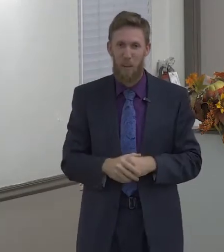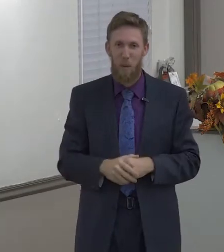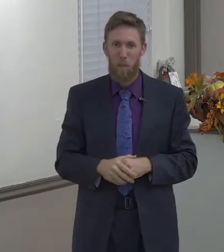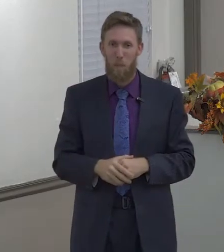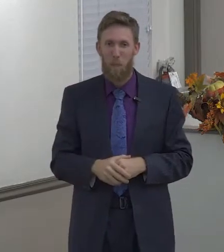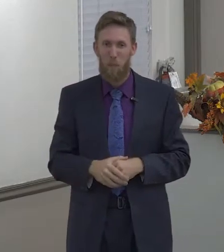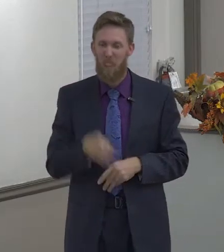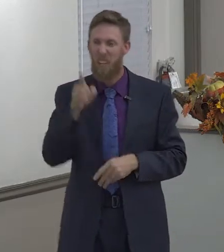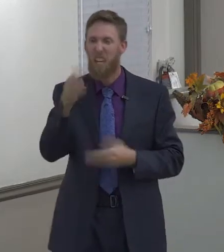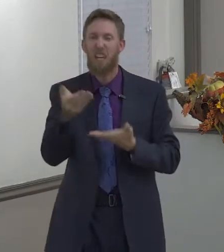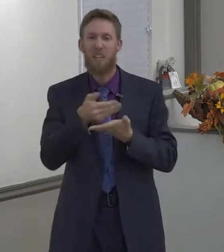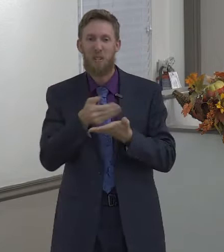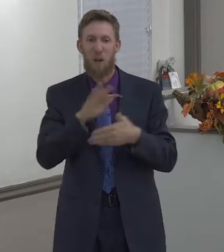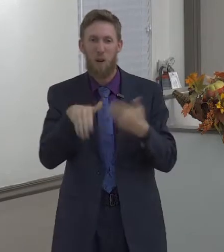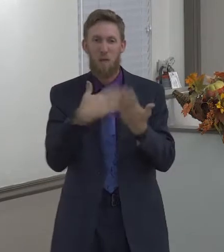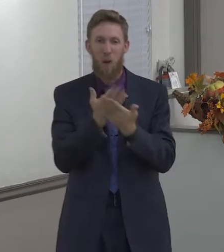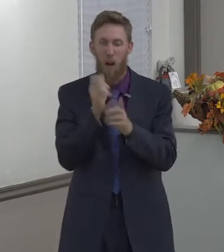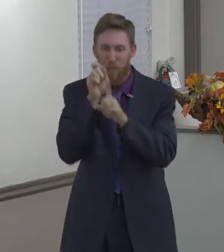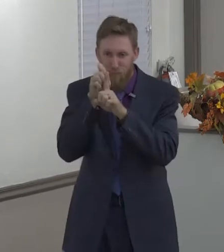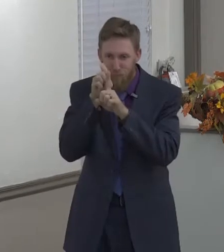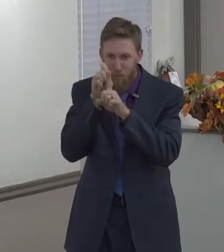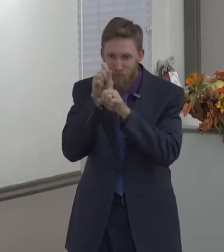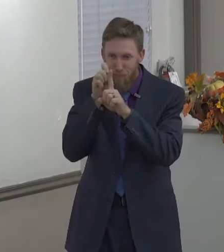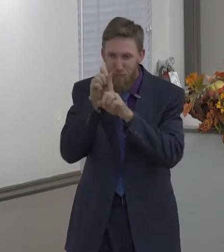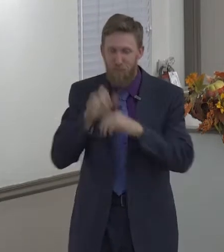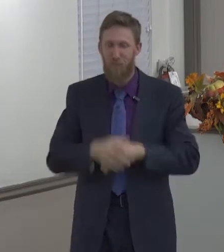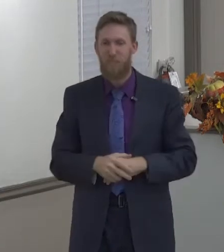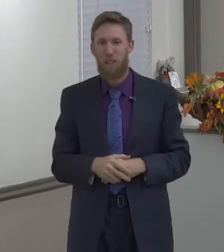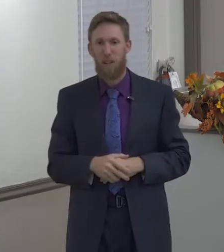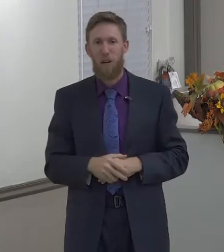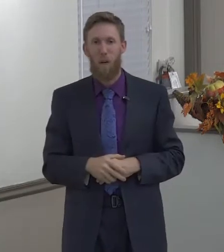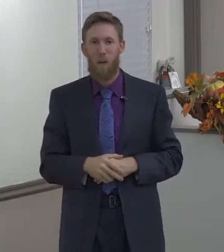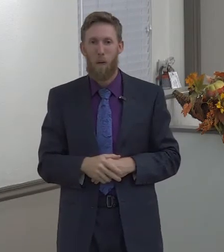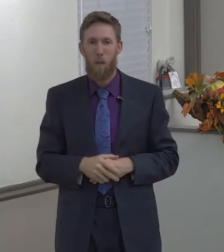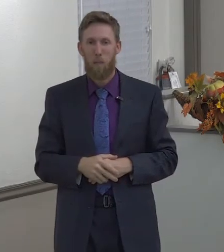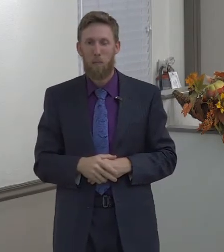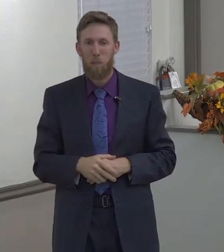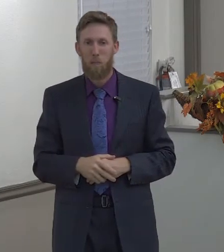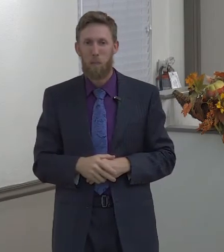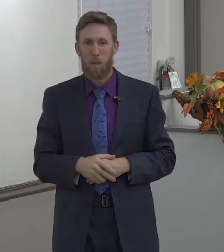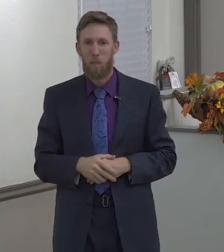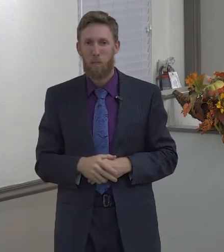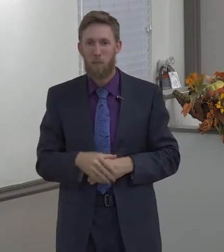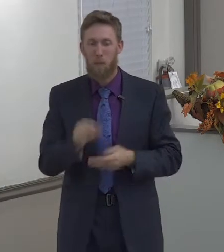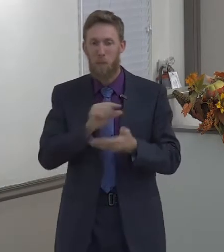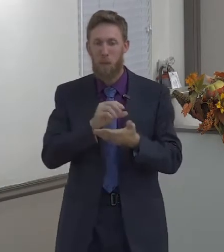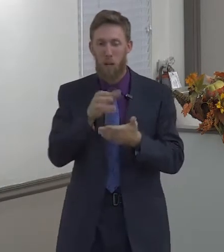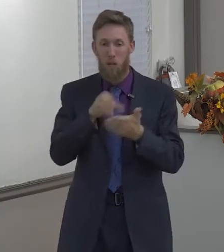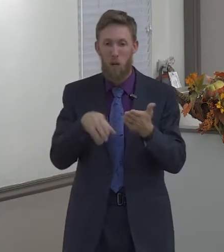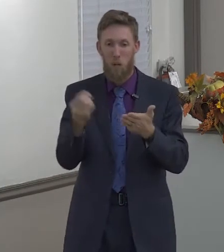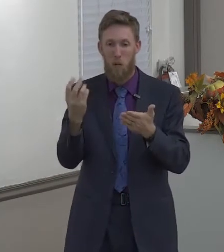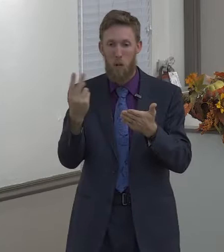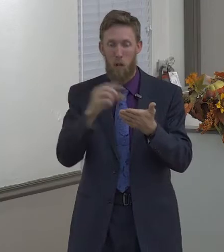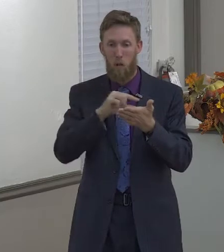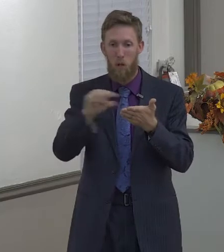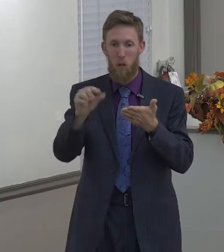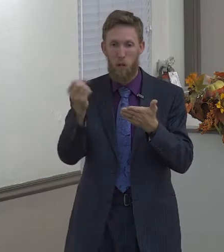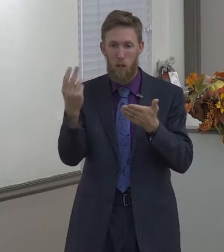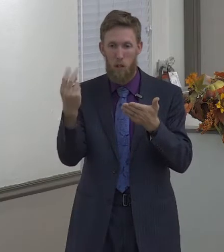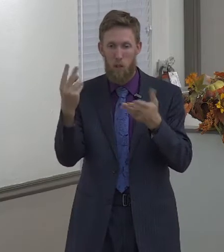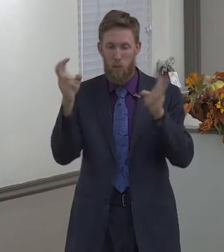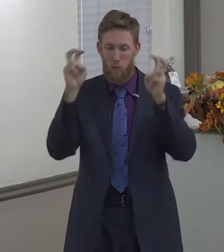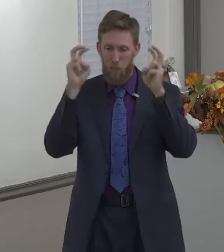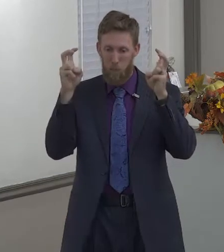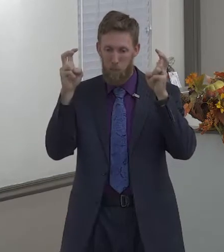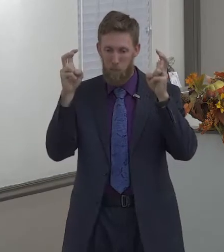verse number 12. The Bible says, "For as the body is one and hath many members, and all the members of that one body, being